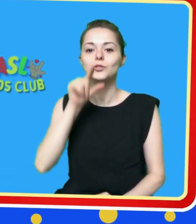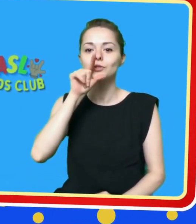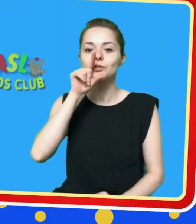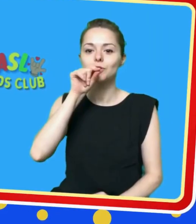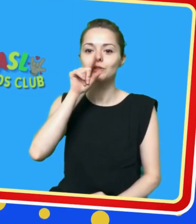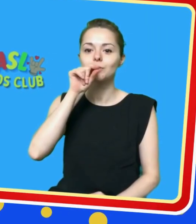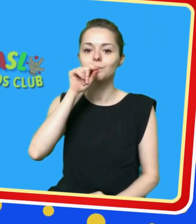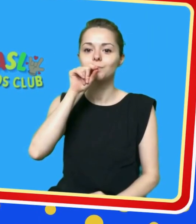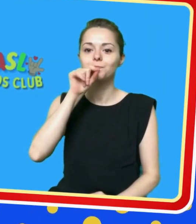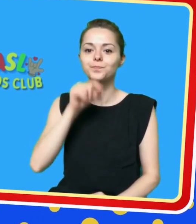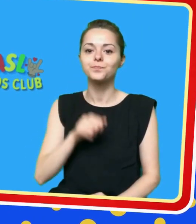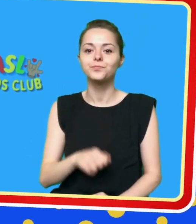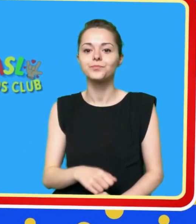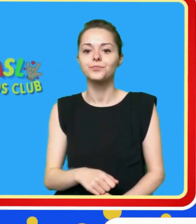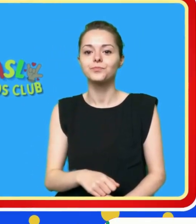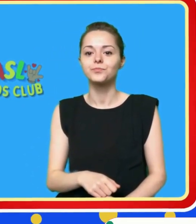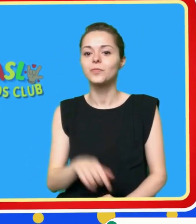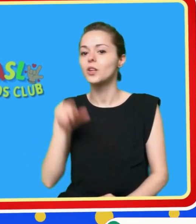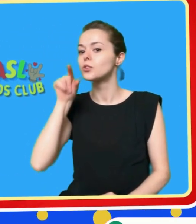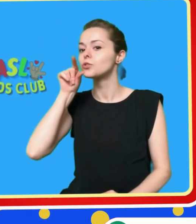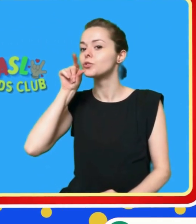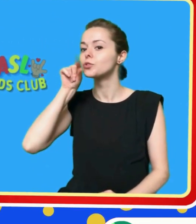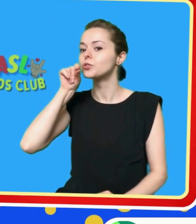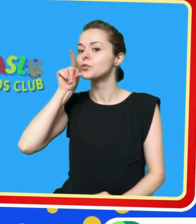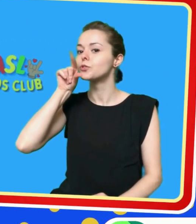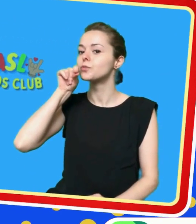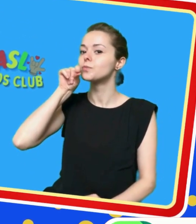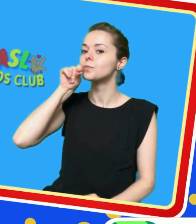What does this sign represent?